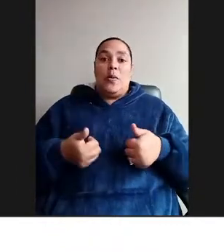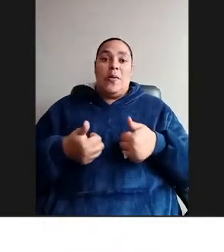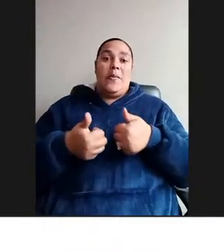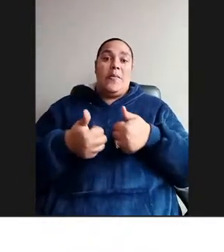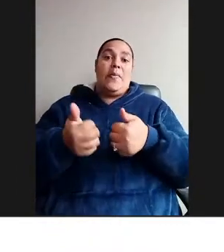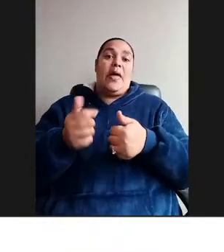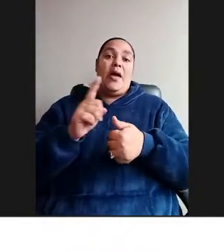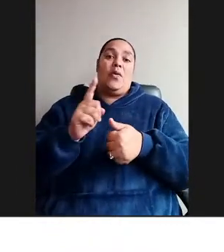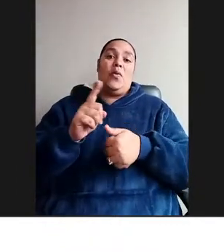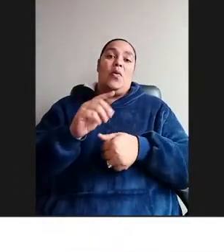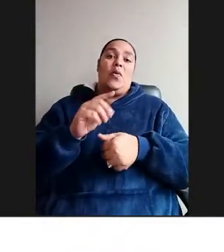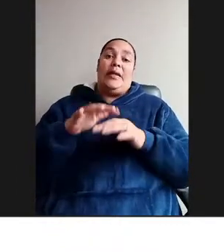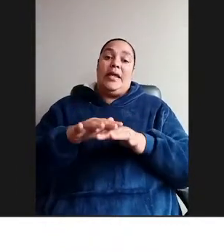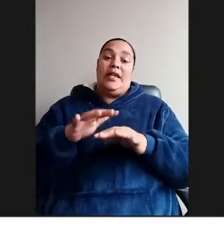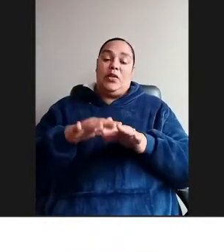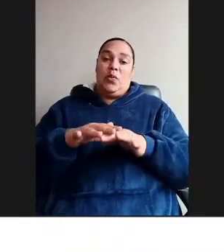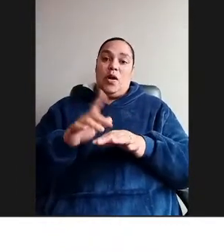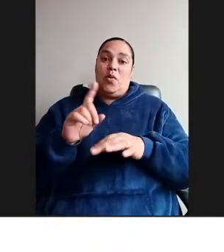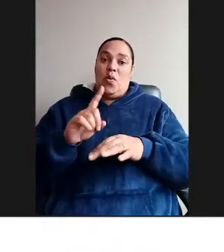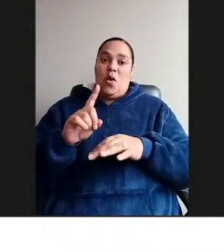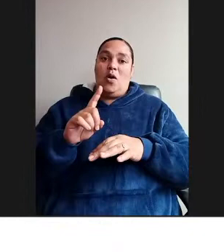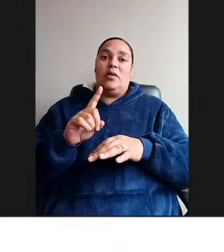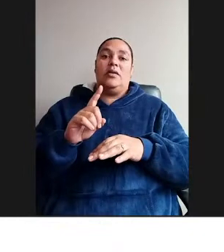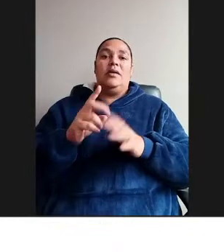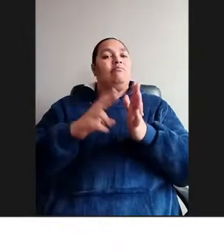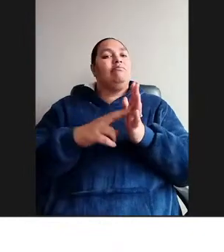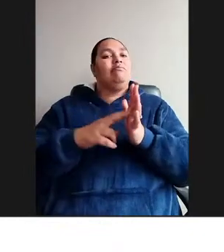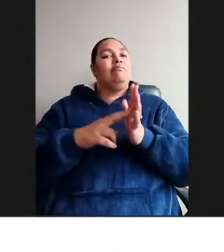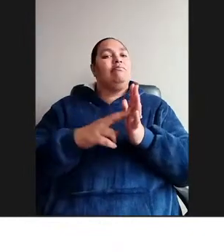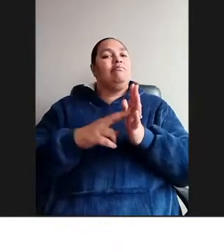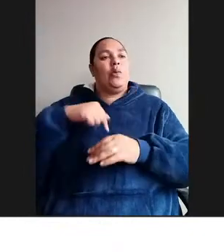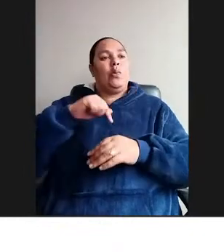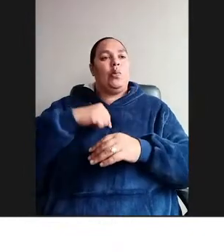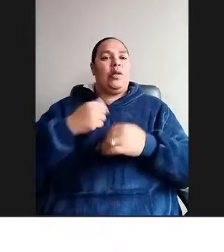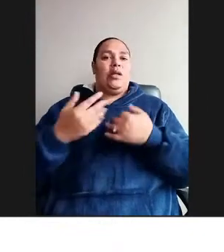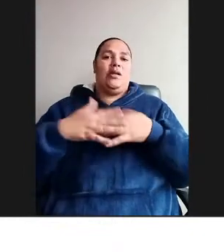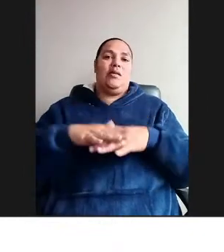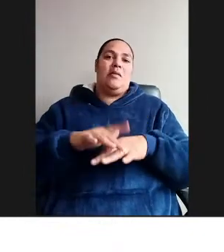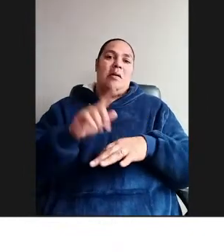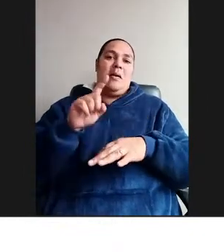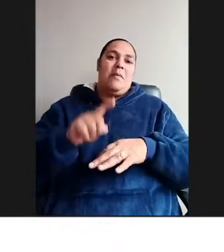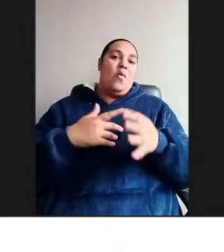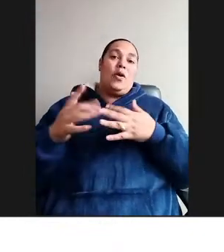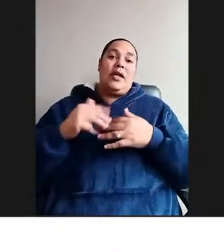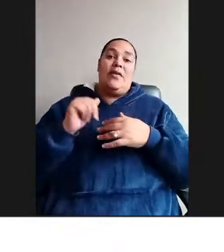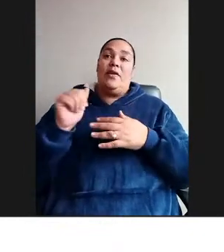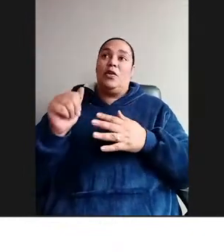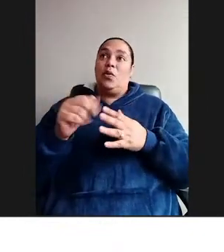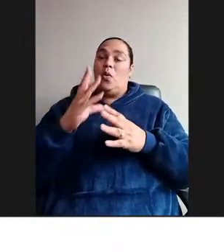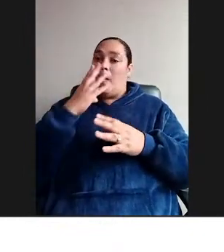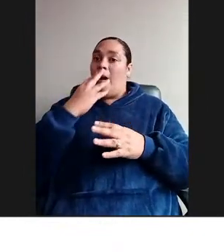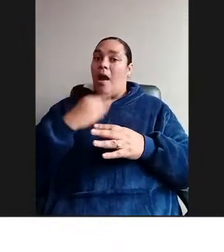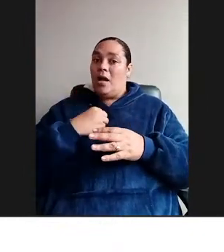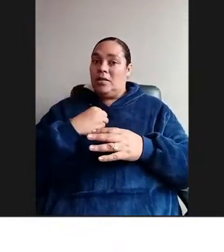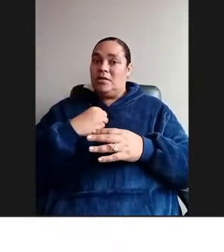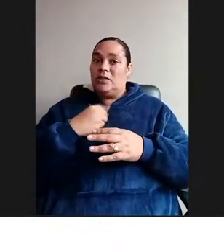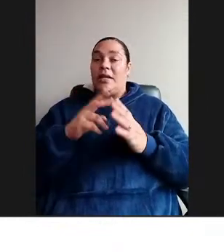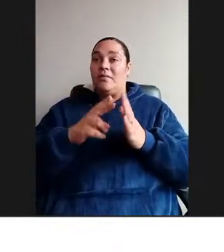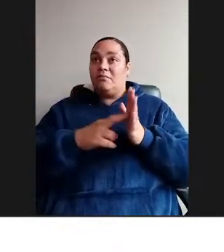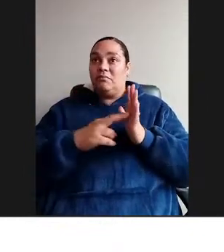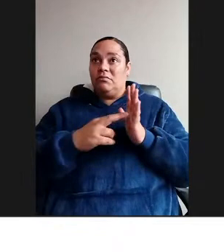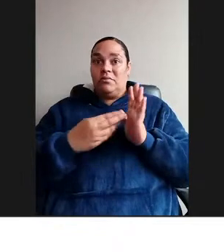the network requires that we implement whatever recommendations there are, so that we do